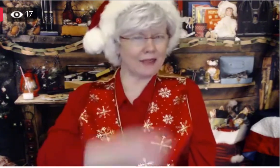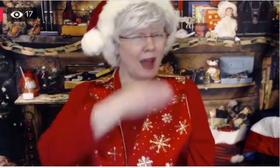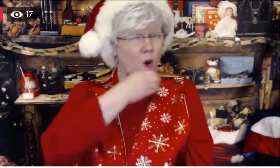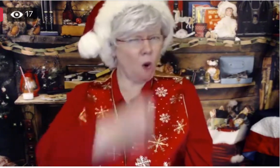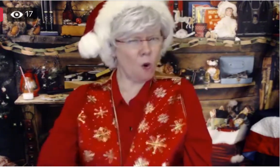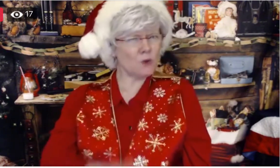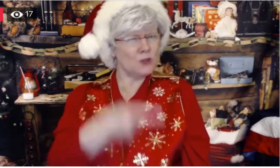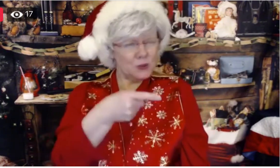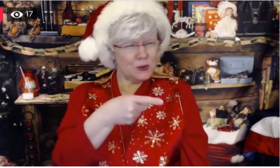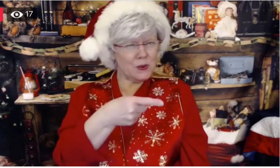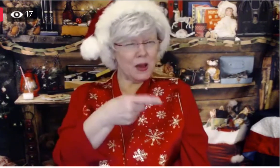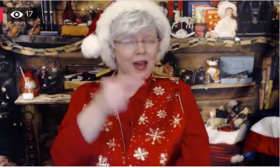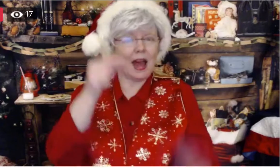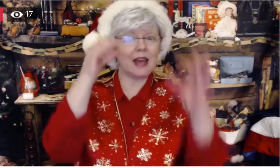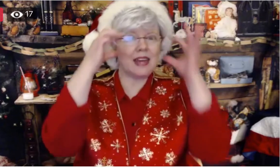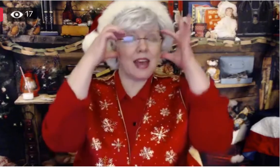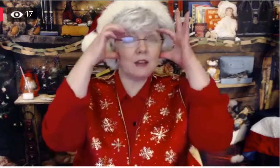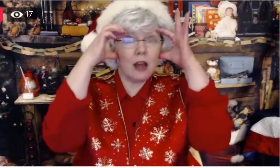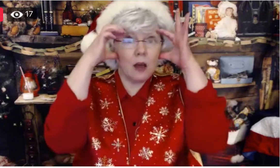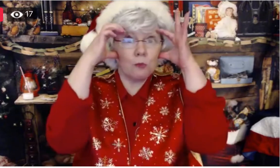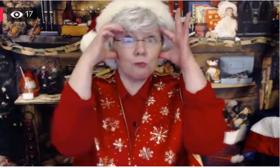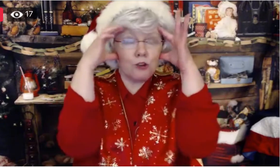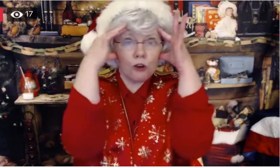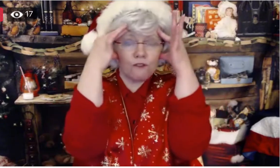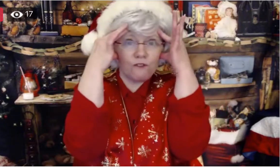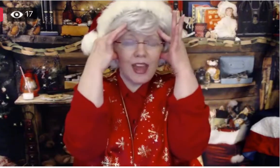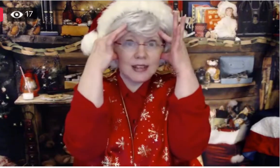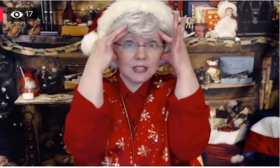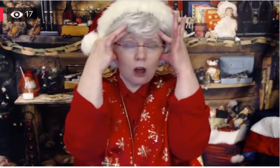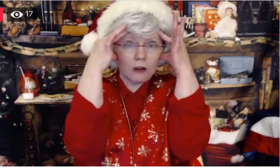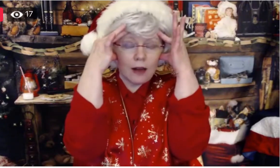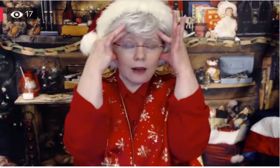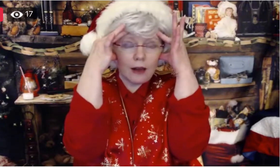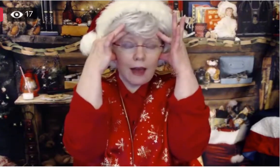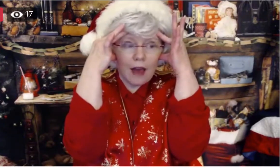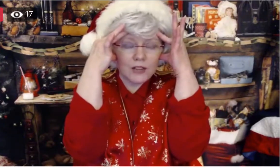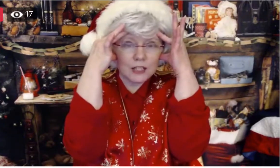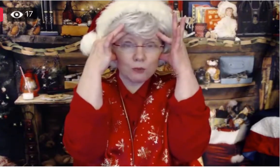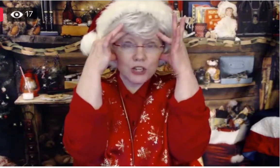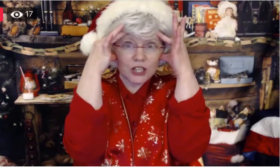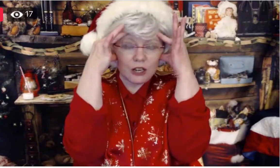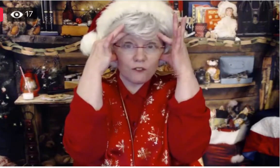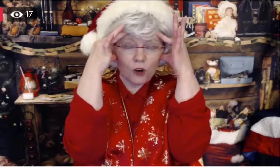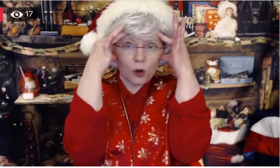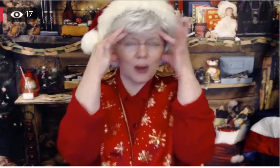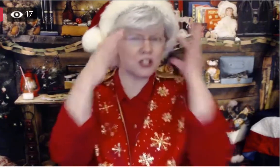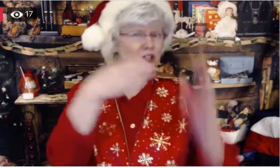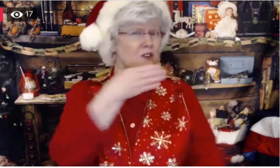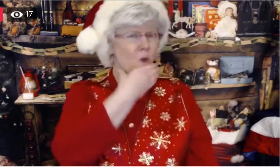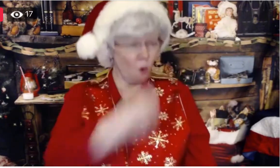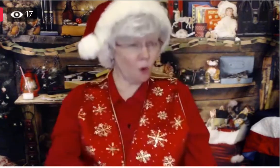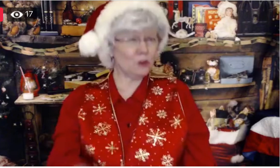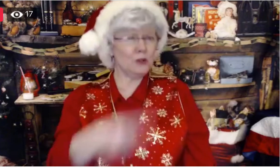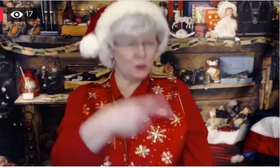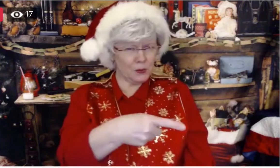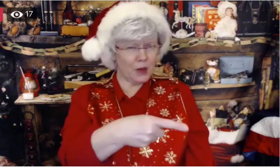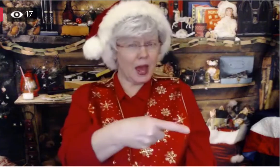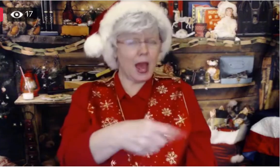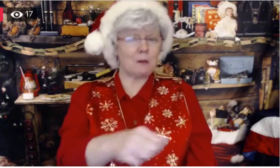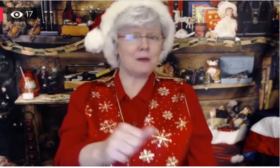that. Old you? Again, your face ought to have expression in it for a question. Old you? And maybe